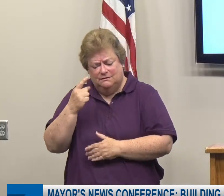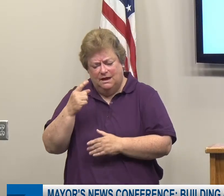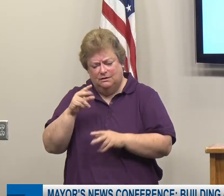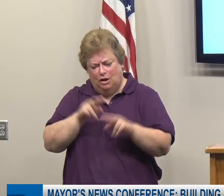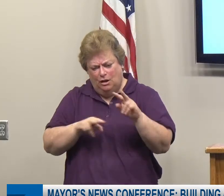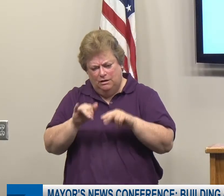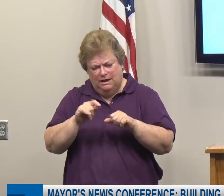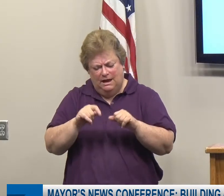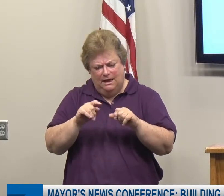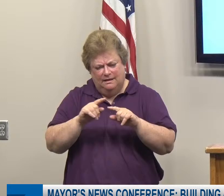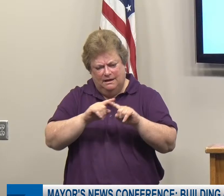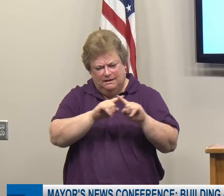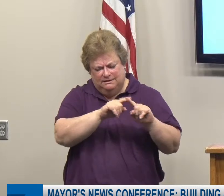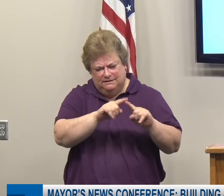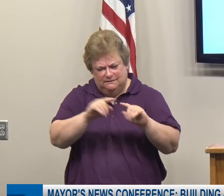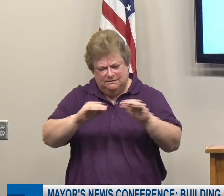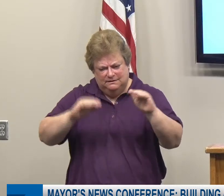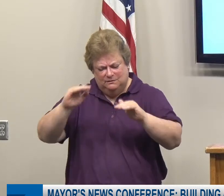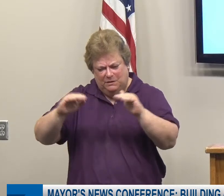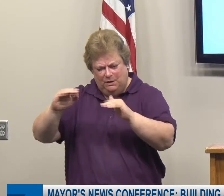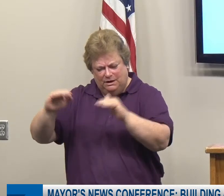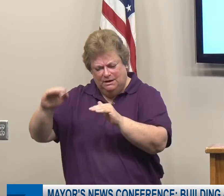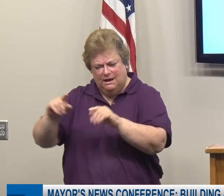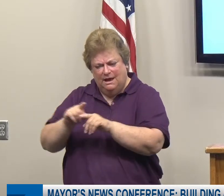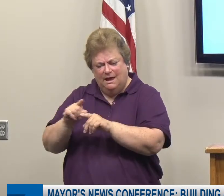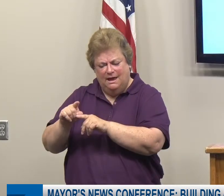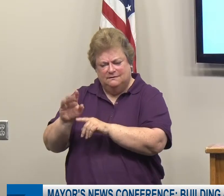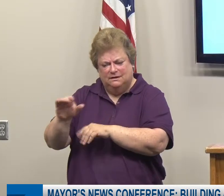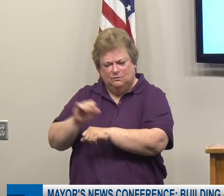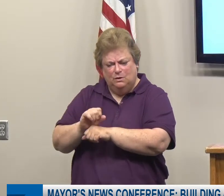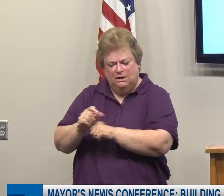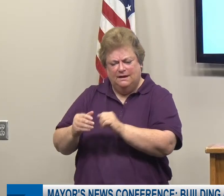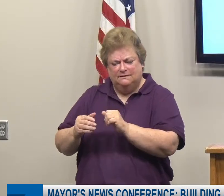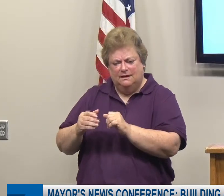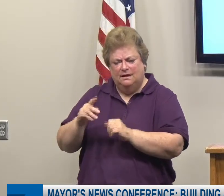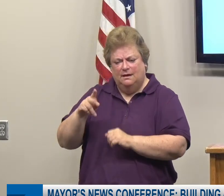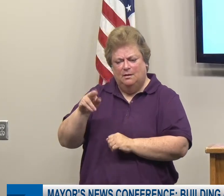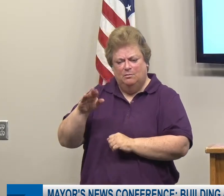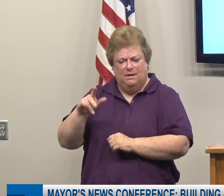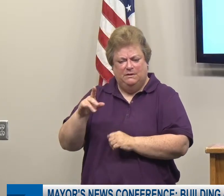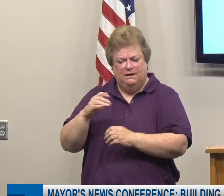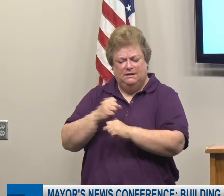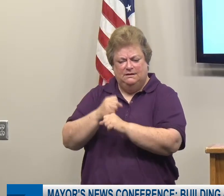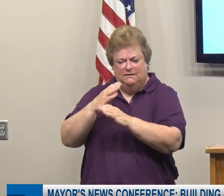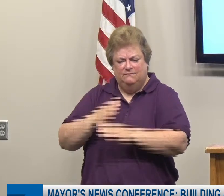disparities coming from his work as a public defender, and of course he is committed to addressing them.